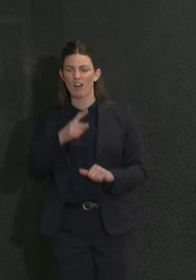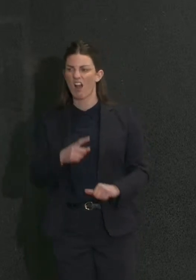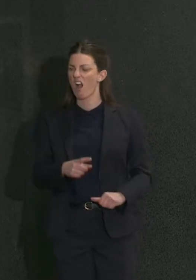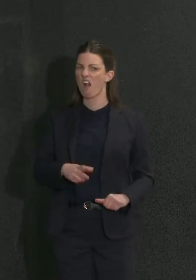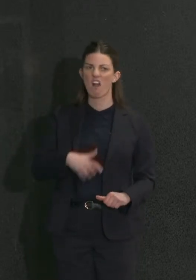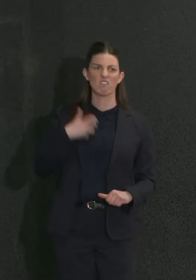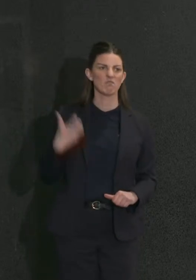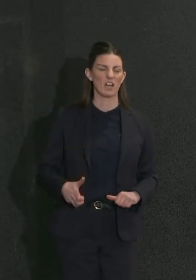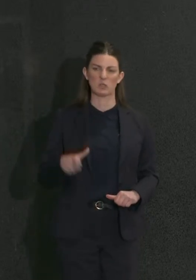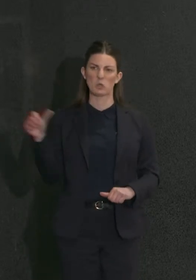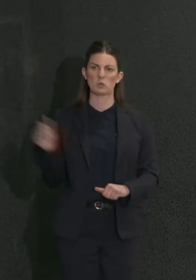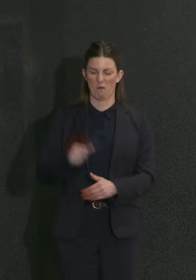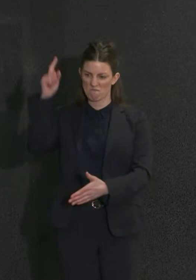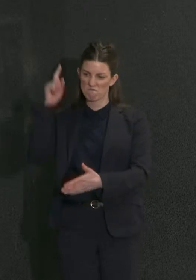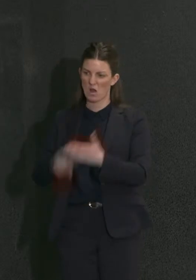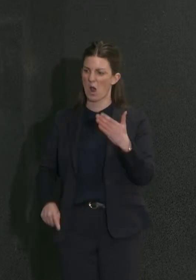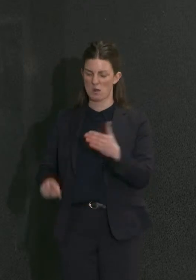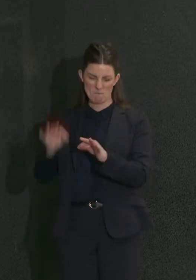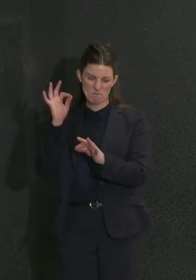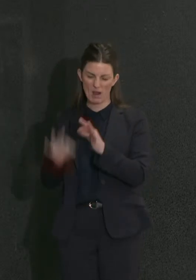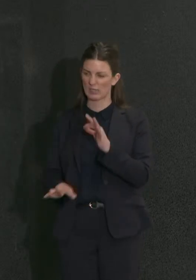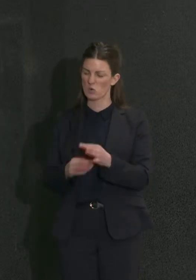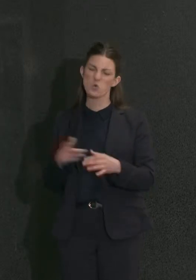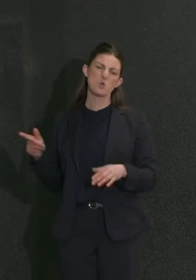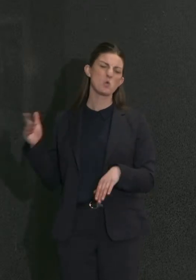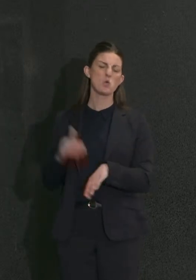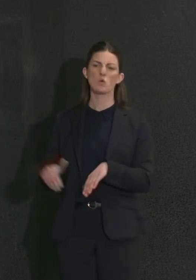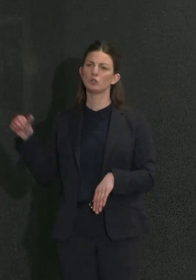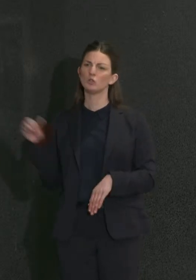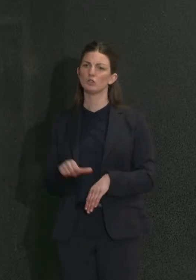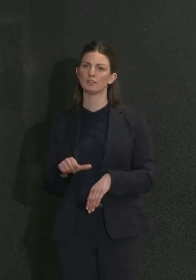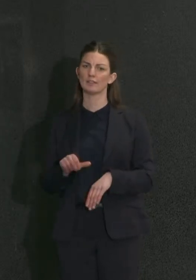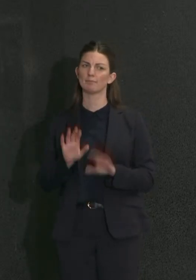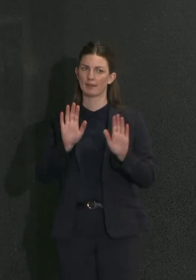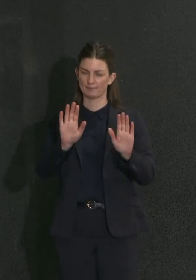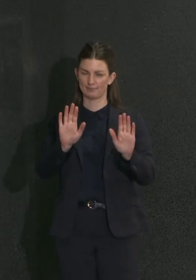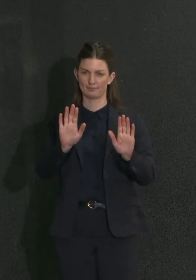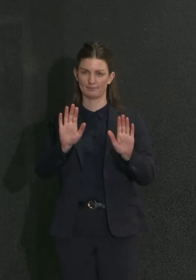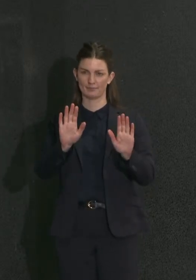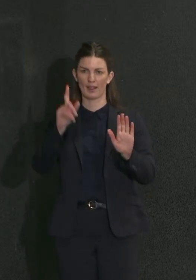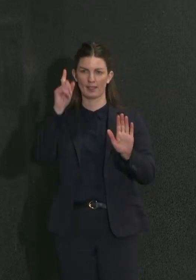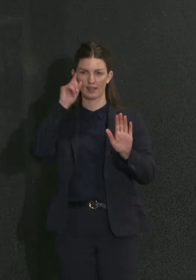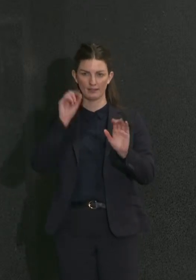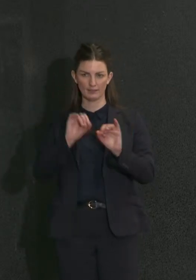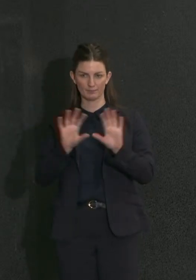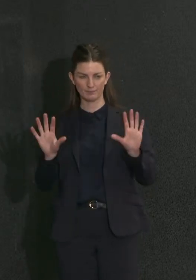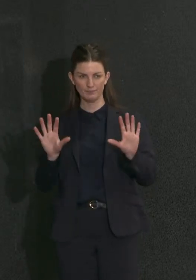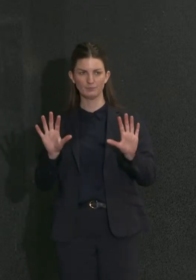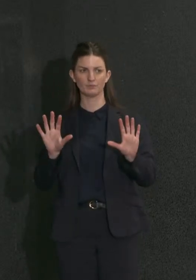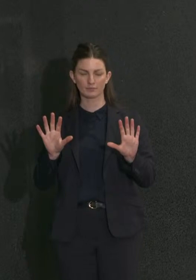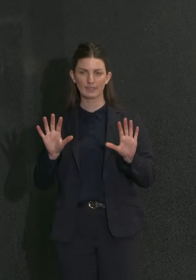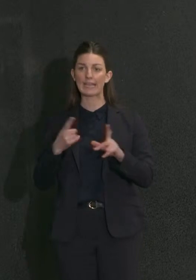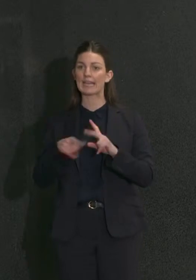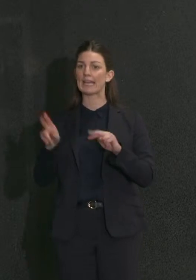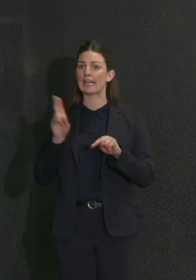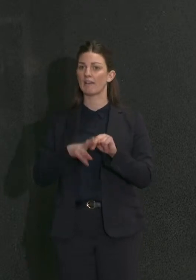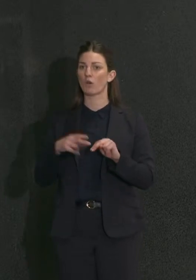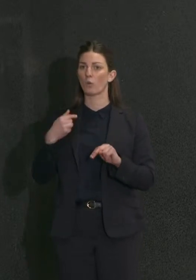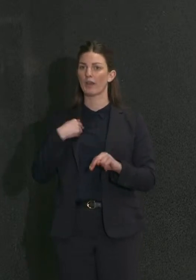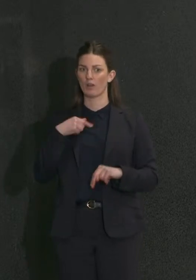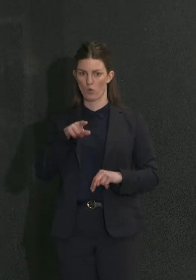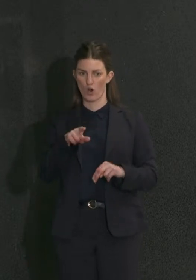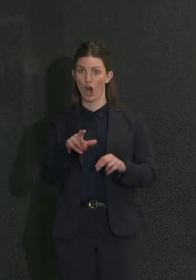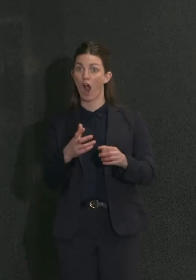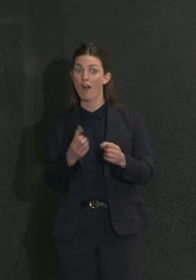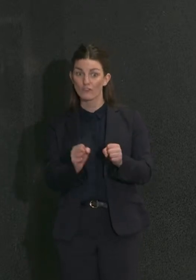Righto, let's just think that through for a moment. If we start sending a message that if you've got this virus, you've done something wrong, and